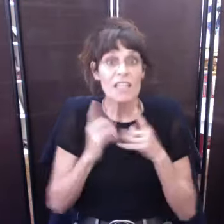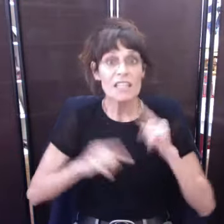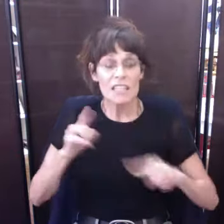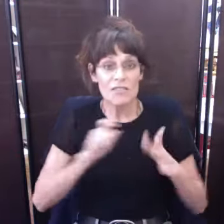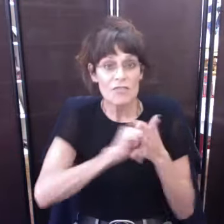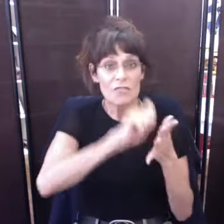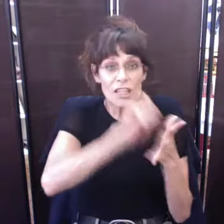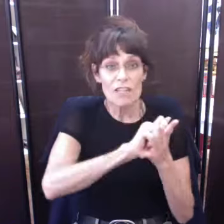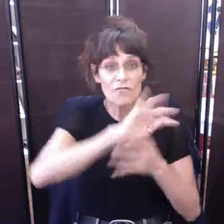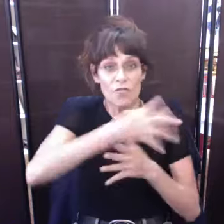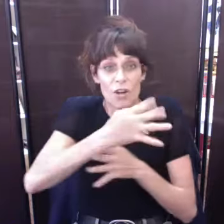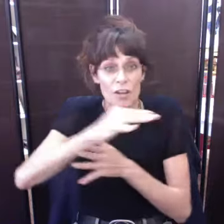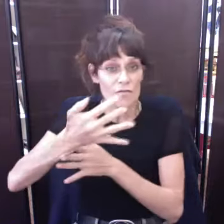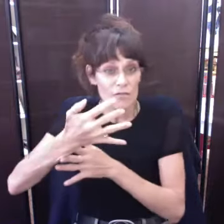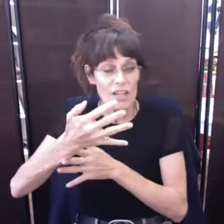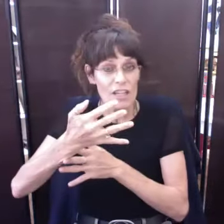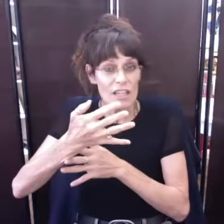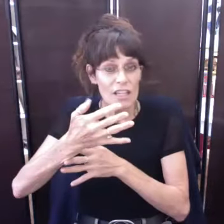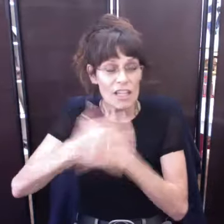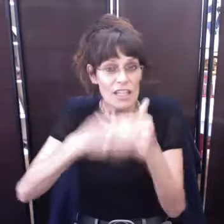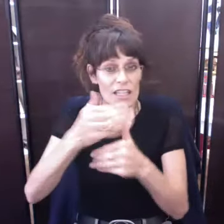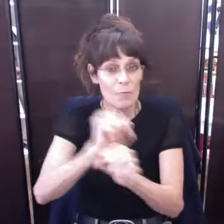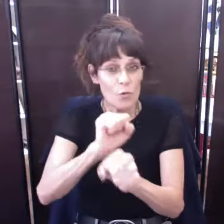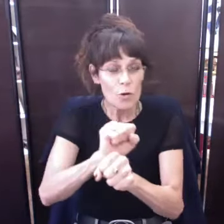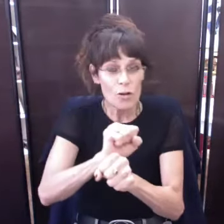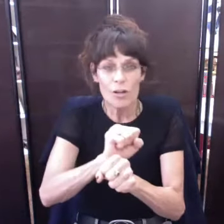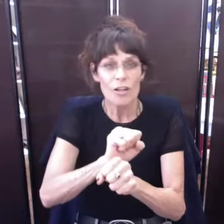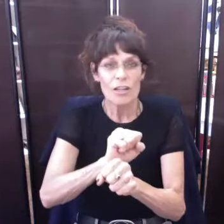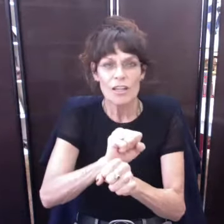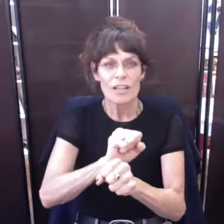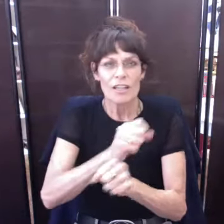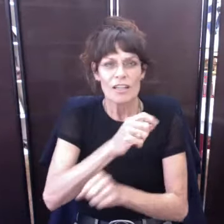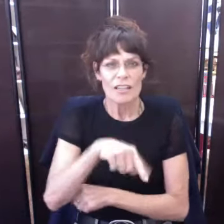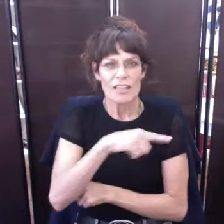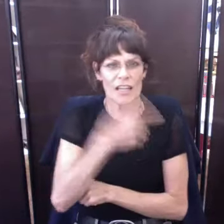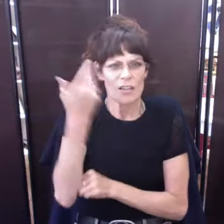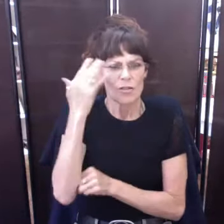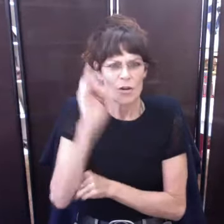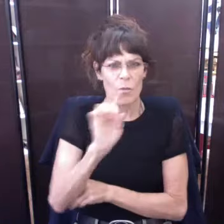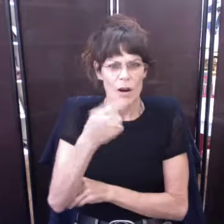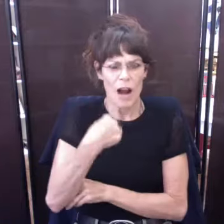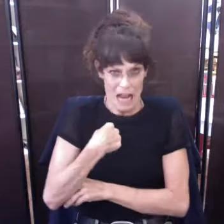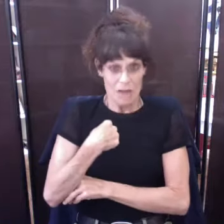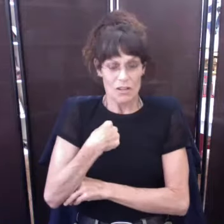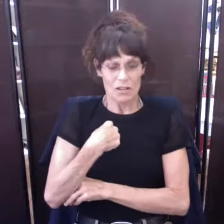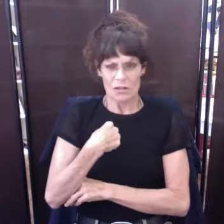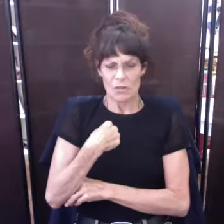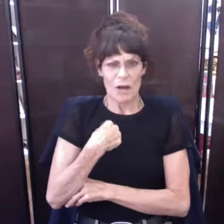steps, I literally, nobody knows where I was, and I don't know where I was. So how I managed to get around and do things, I don't